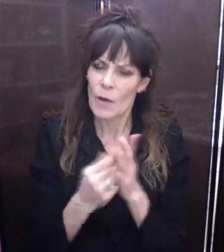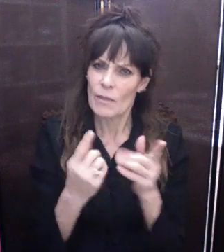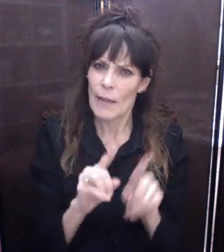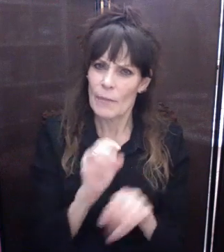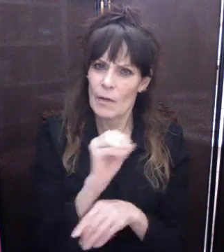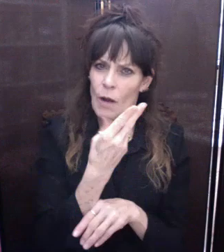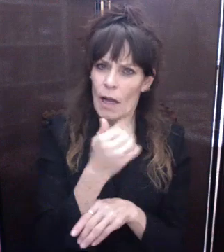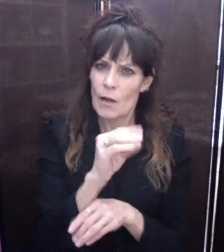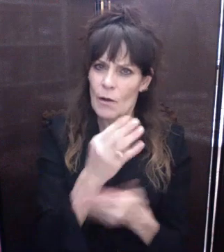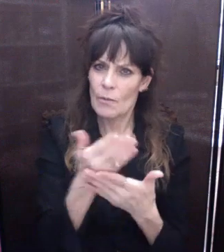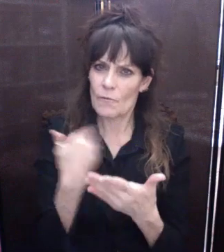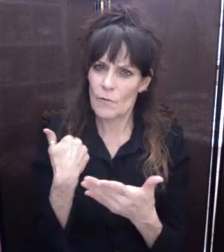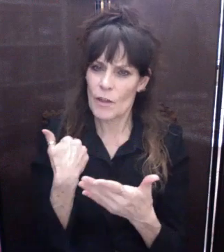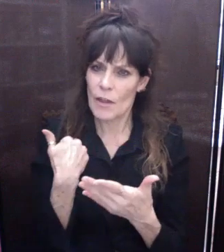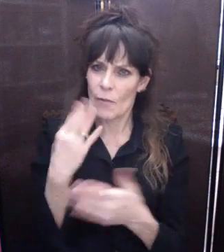that, when Bill finally got sober. And